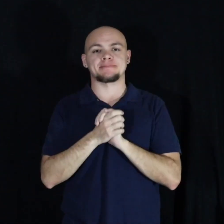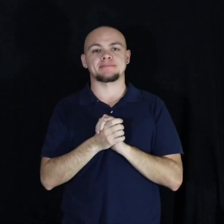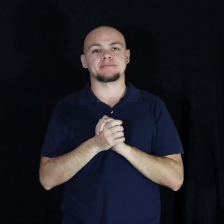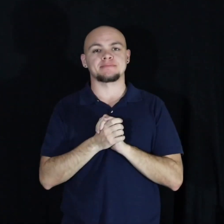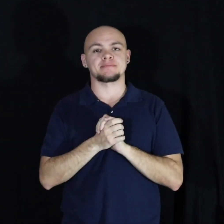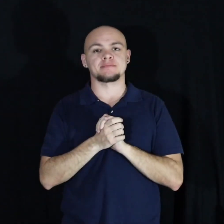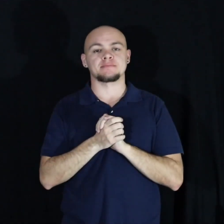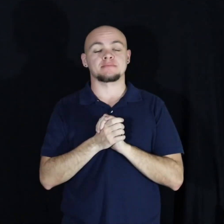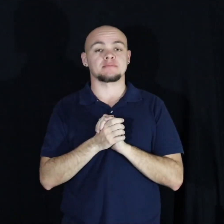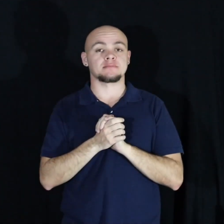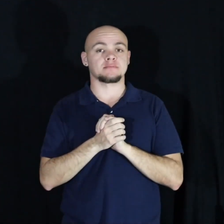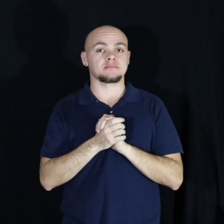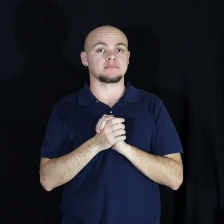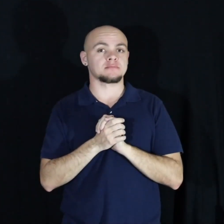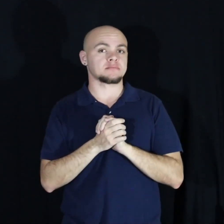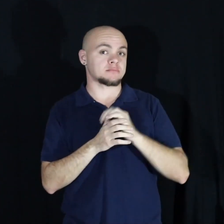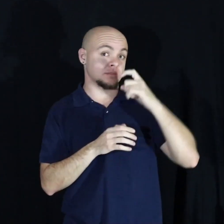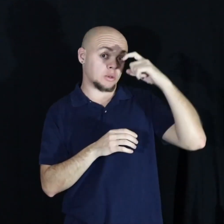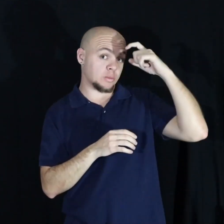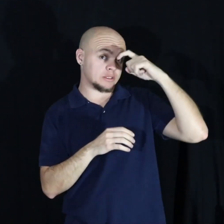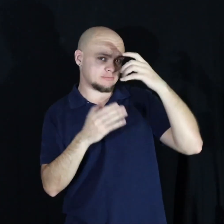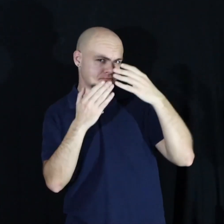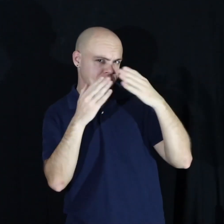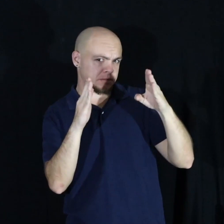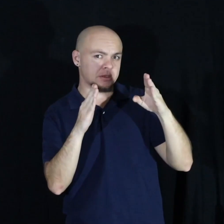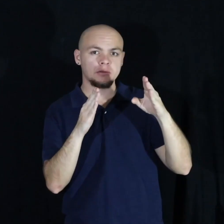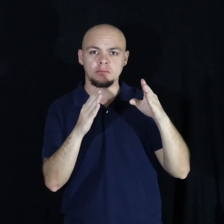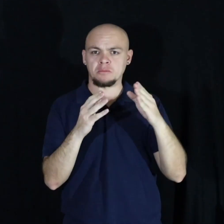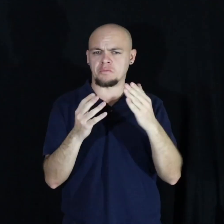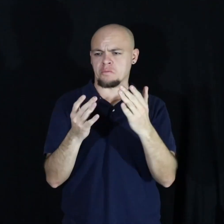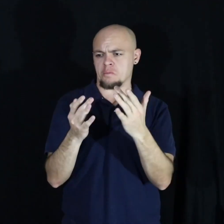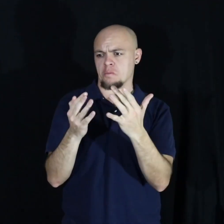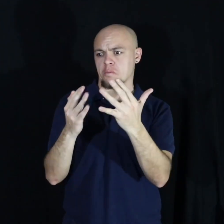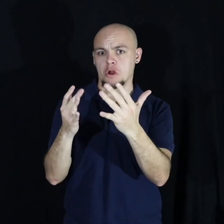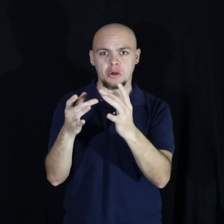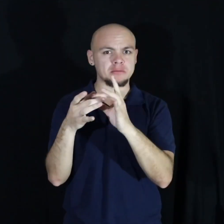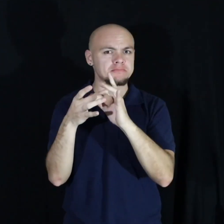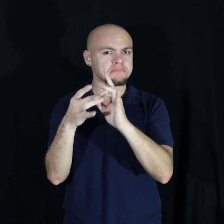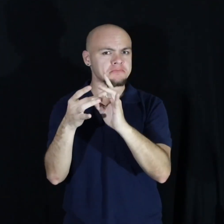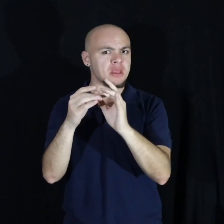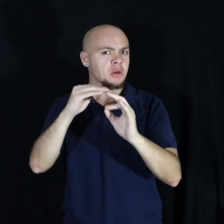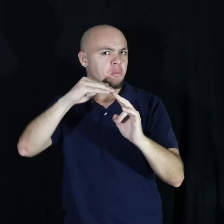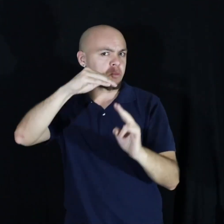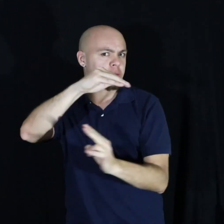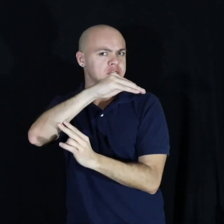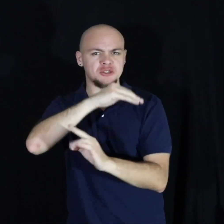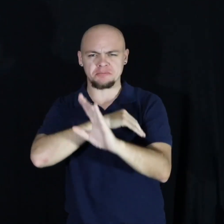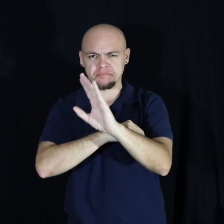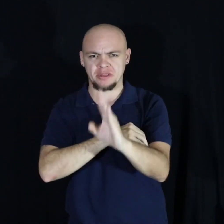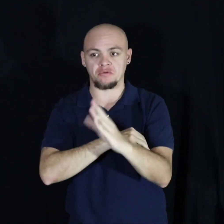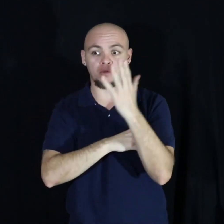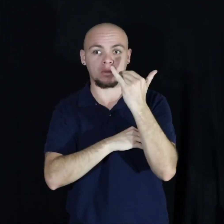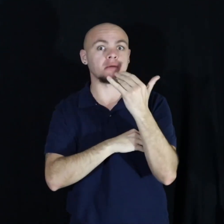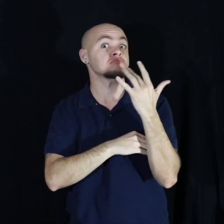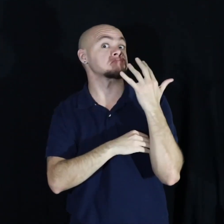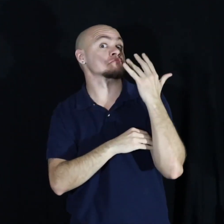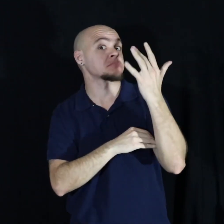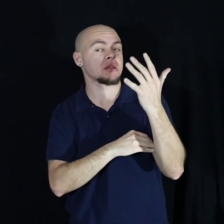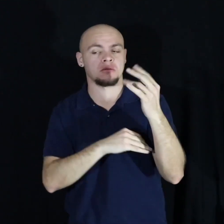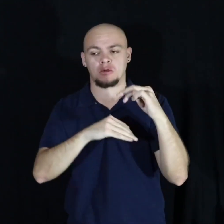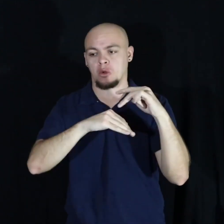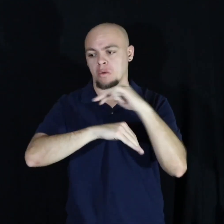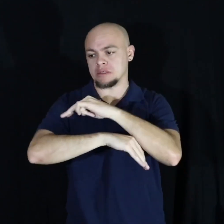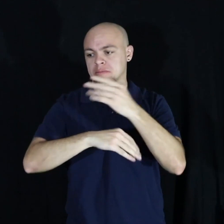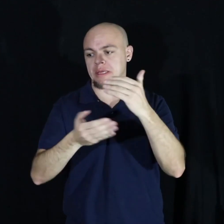So conventional wisdom tells us that we should never burn bridges because we don't know if we'll need to cross them again.